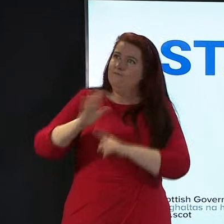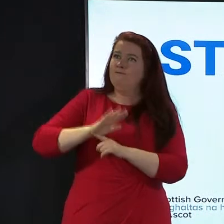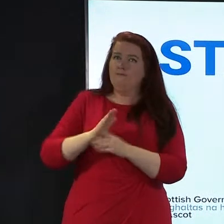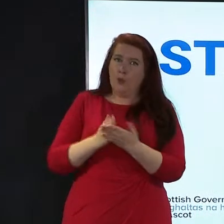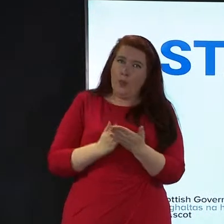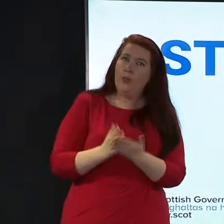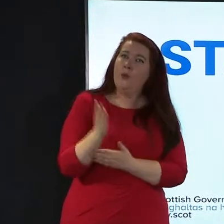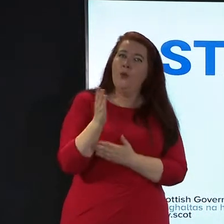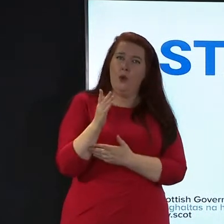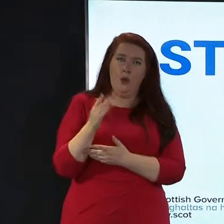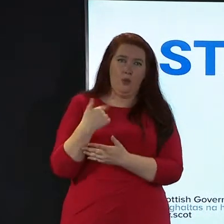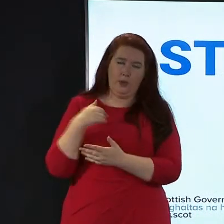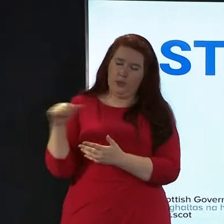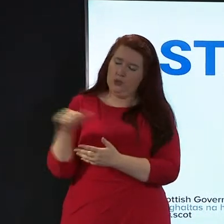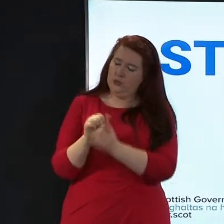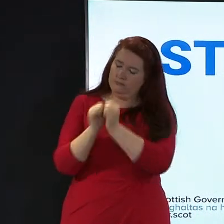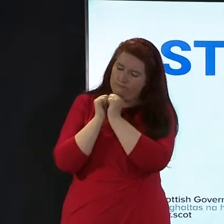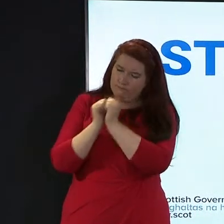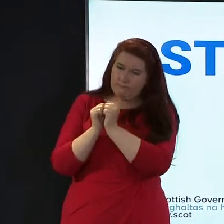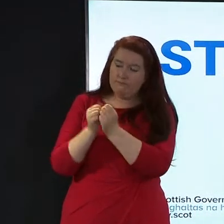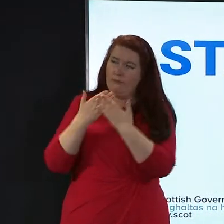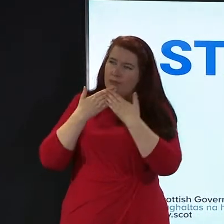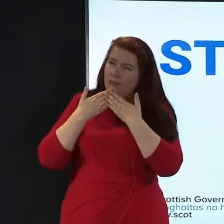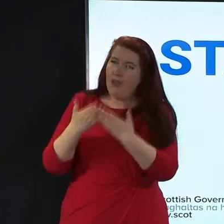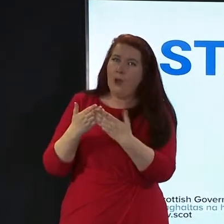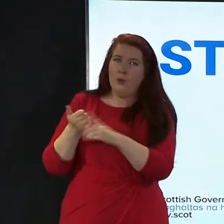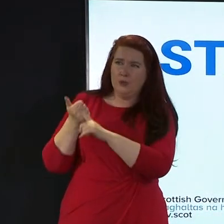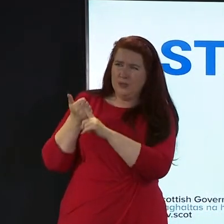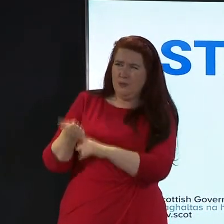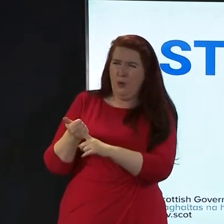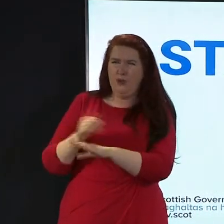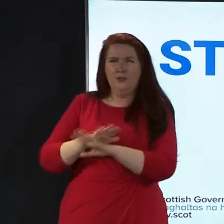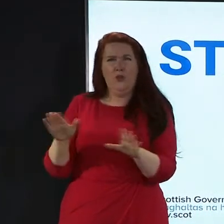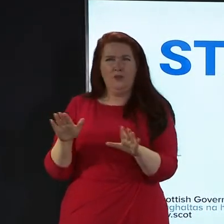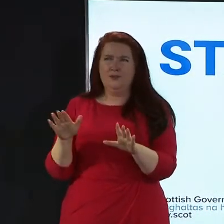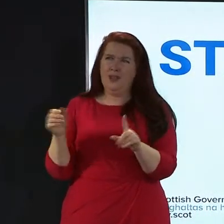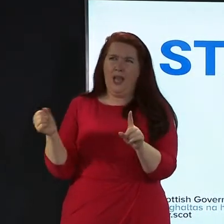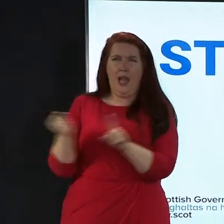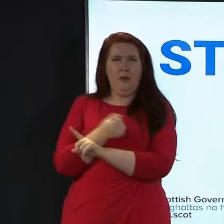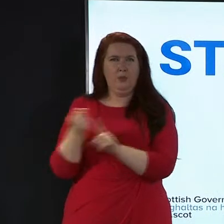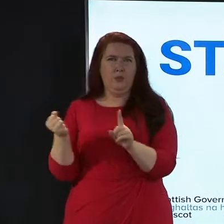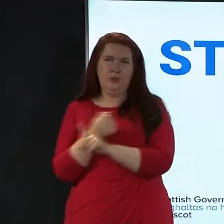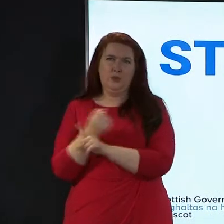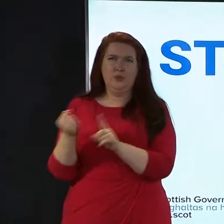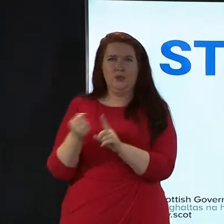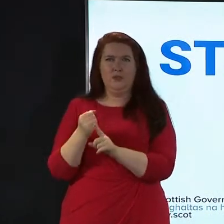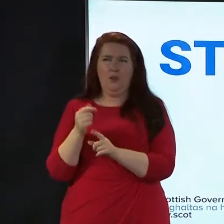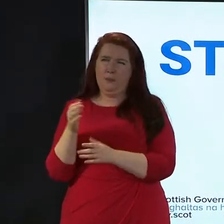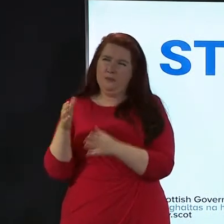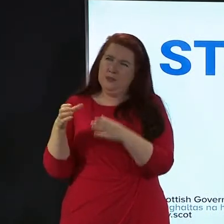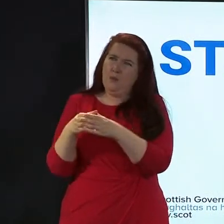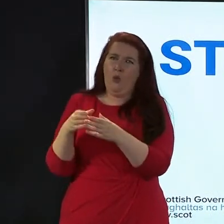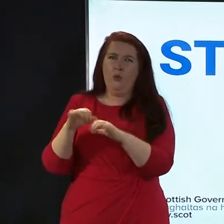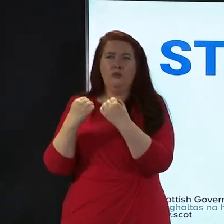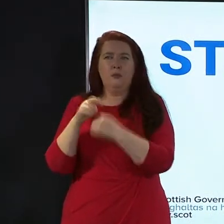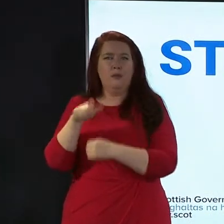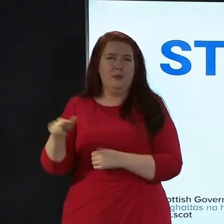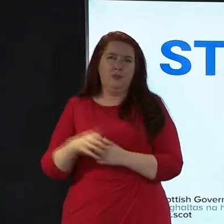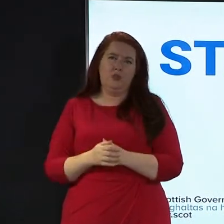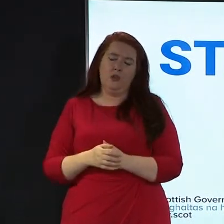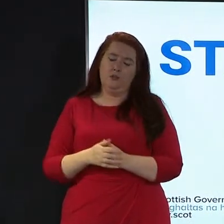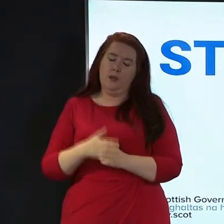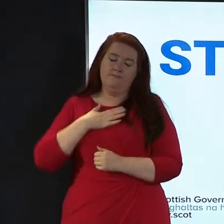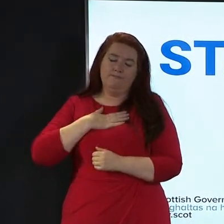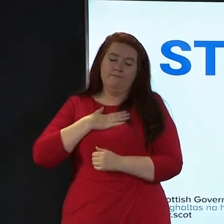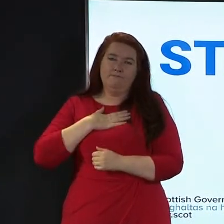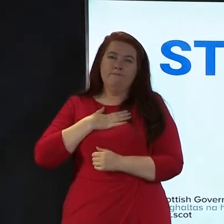and they deserve our gratitude and support, not abuse from a mindless minority. So I'll just send